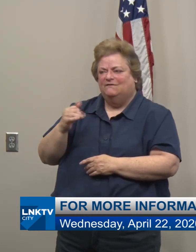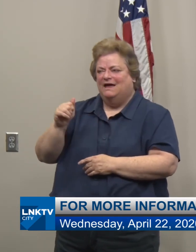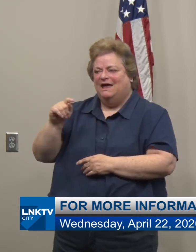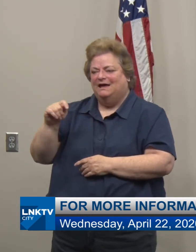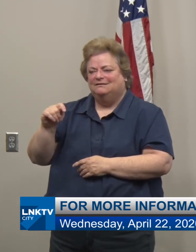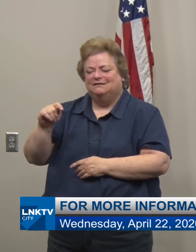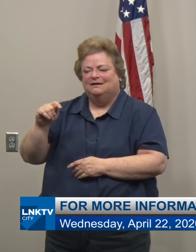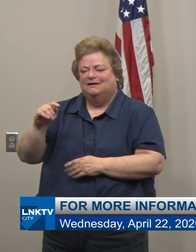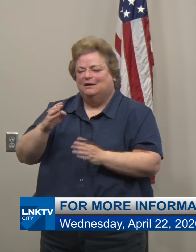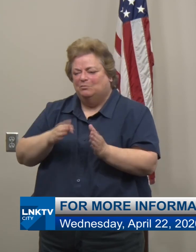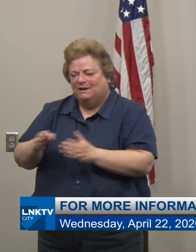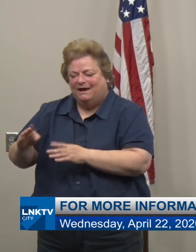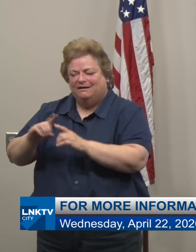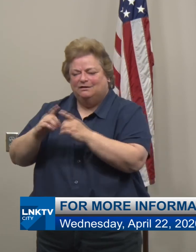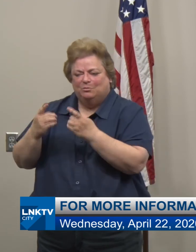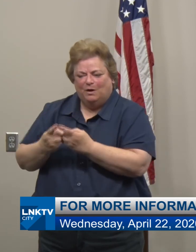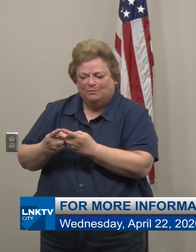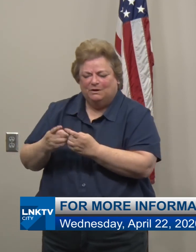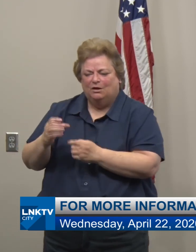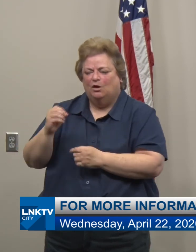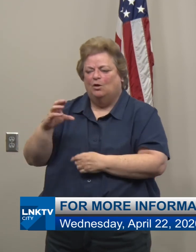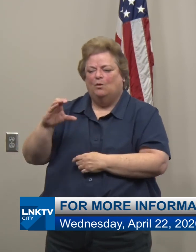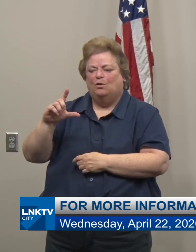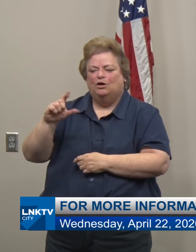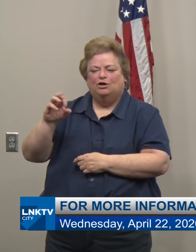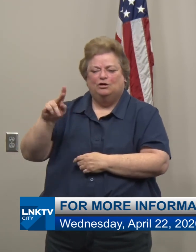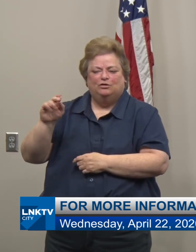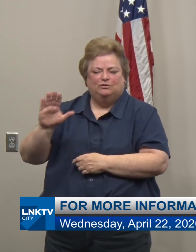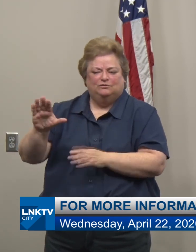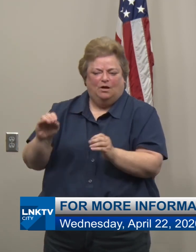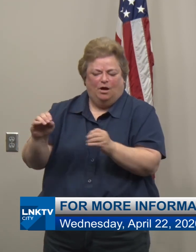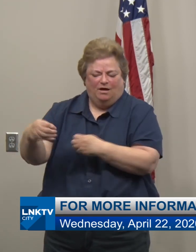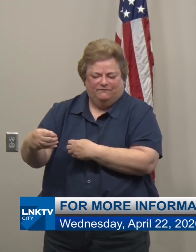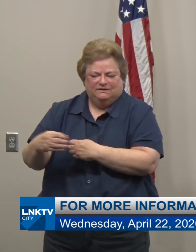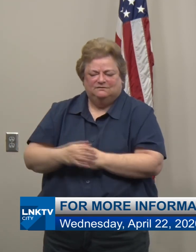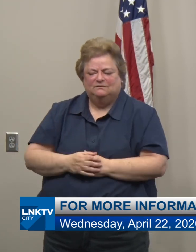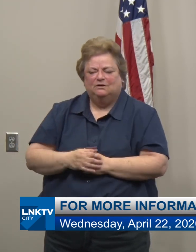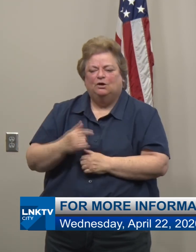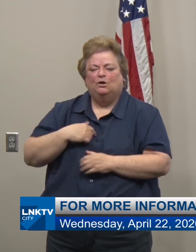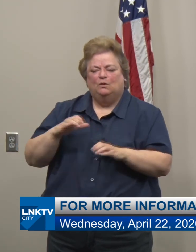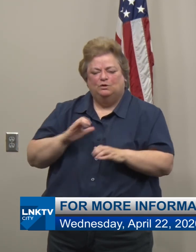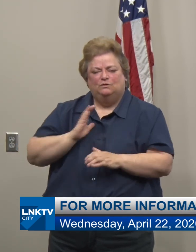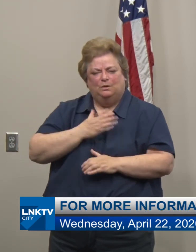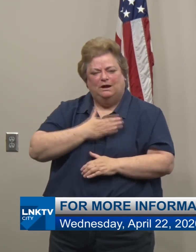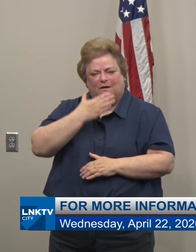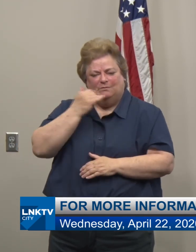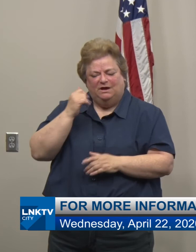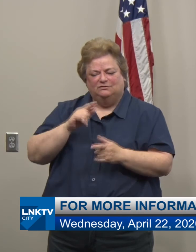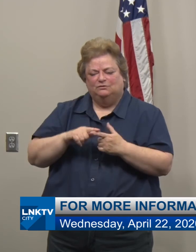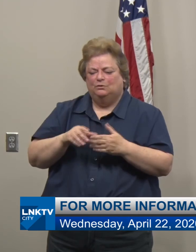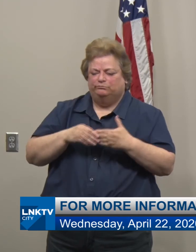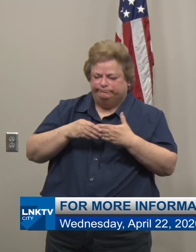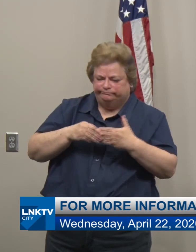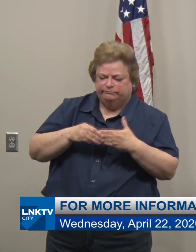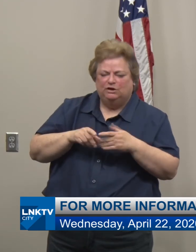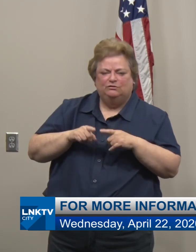the planning department, or the clerk's office. So we're doing our best to be nimble during this